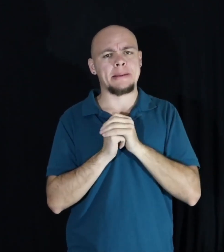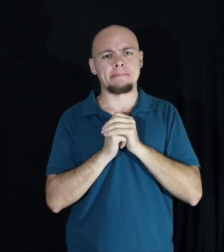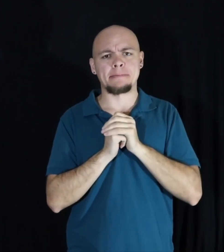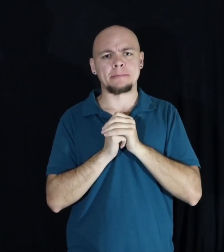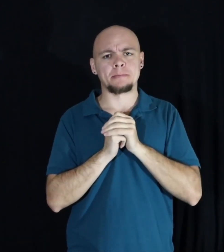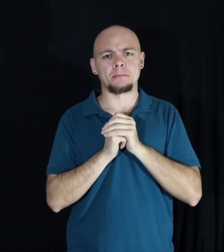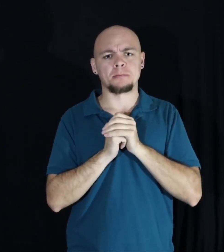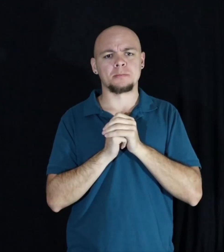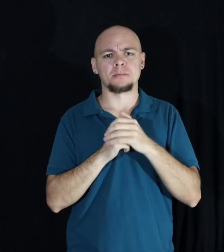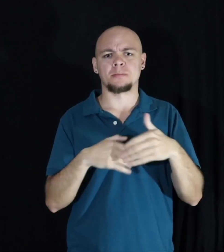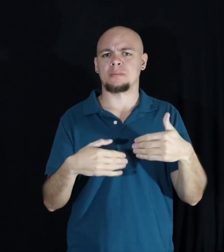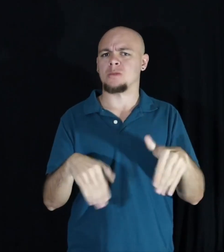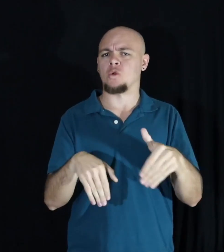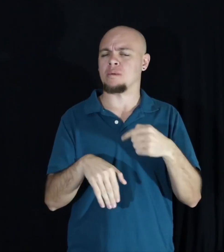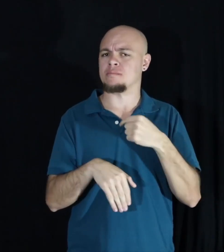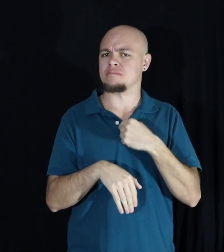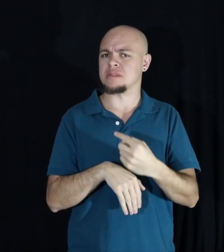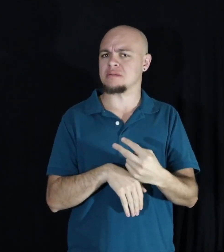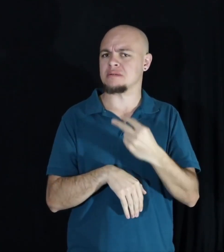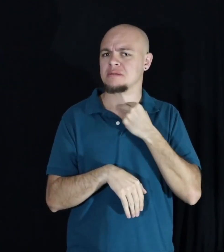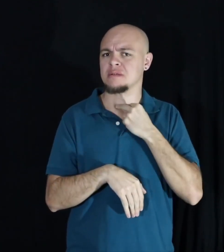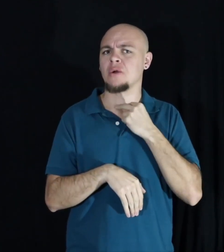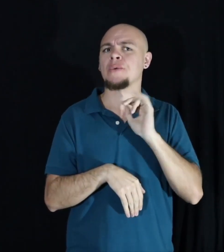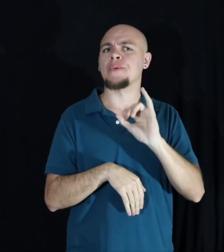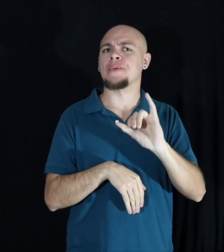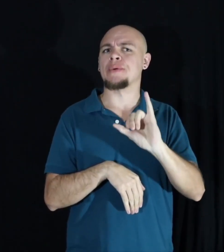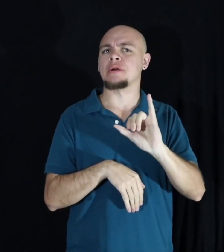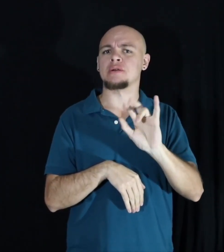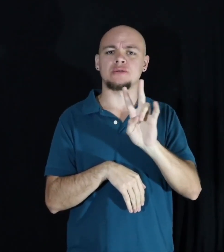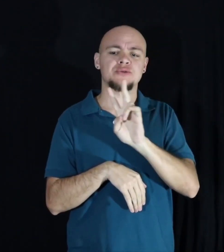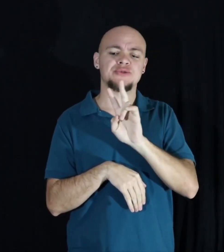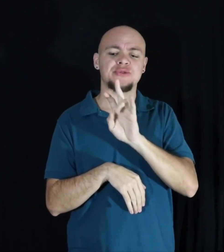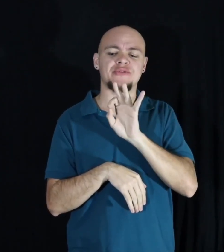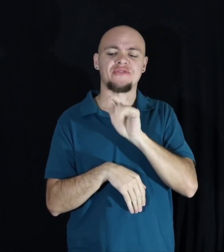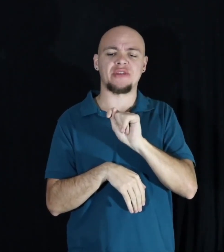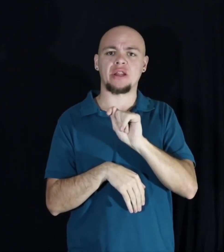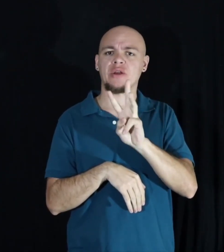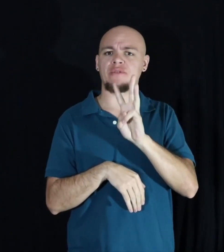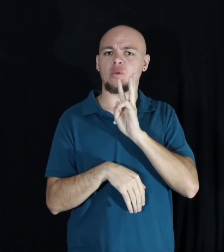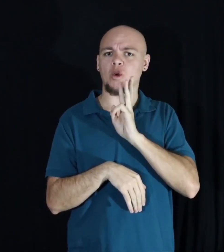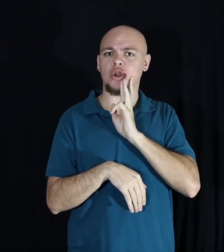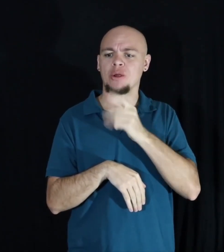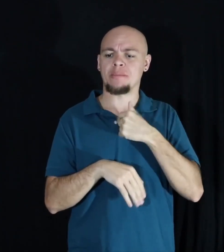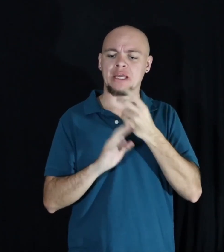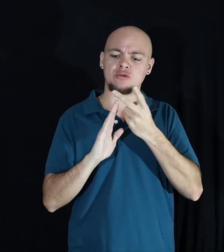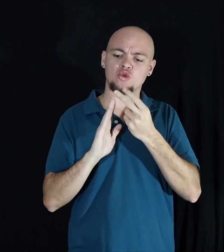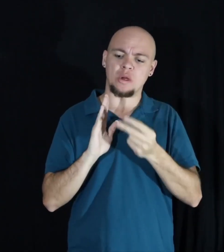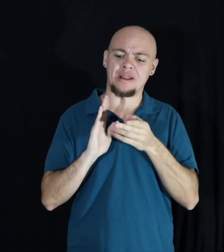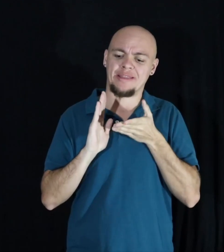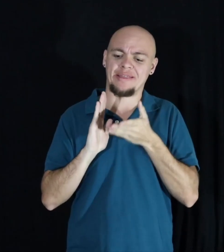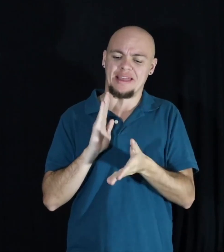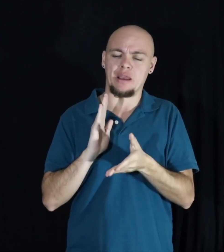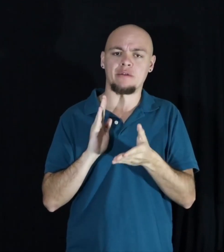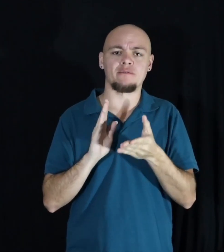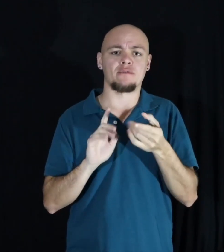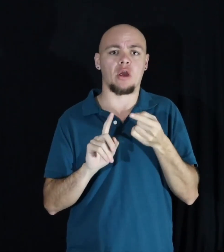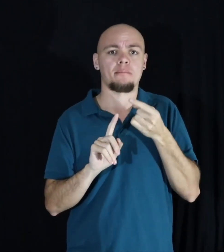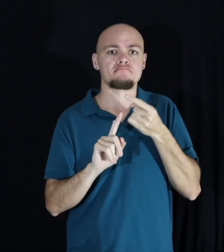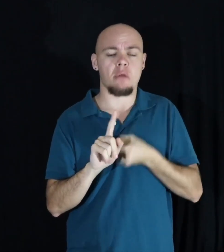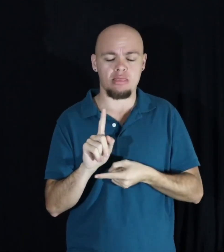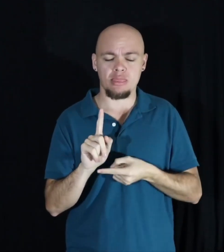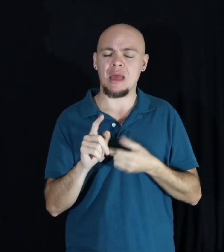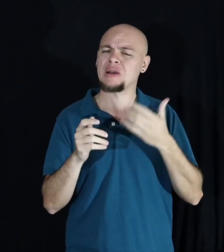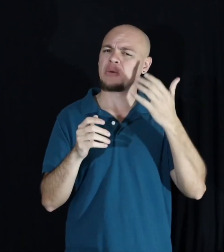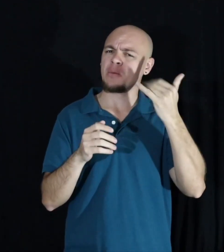been utterly stuck in feeling like I'm drowning in 2 feet of water for months. So why is it and how is